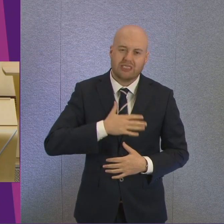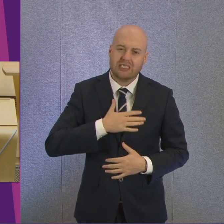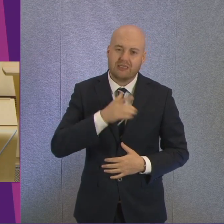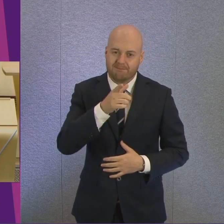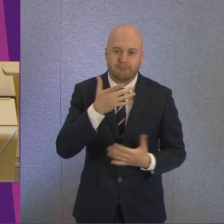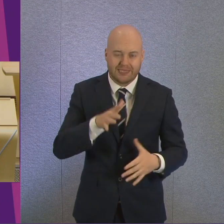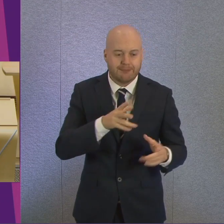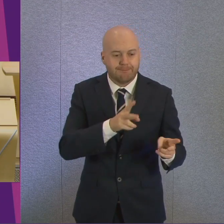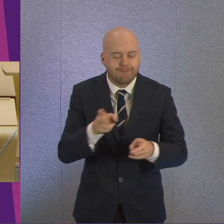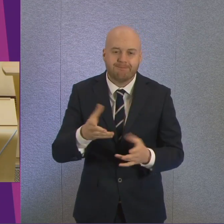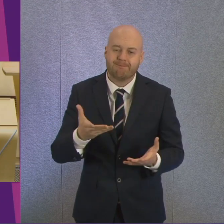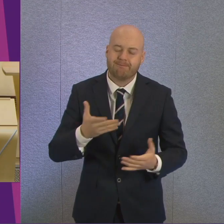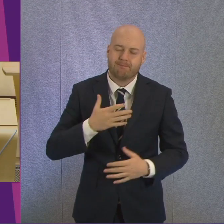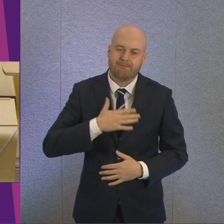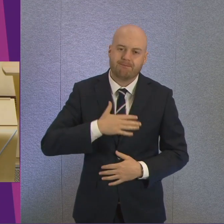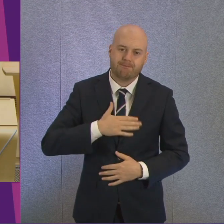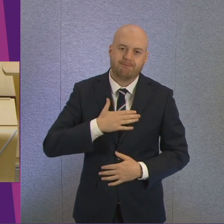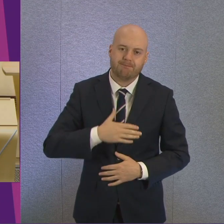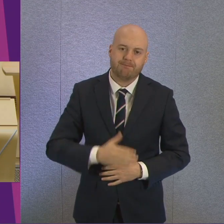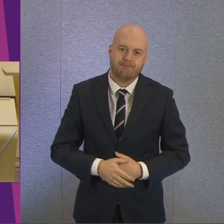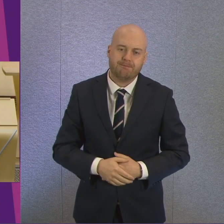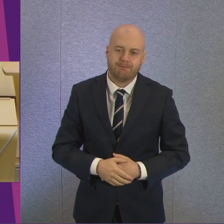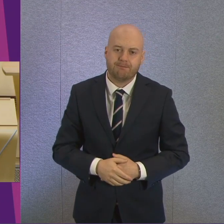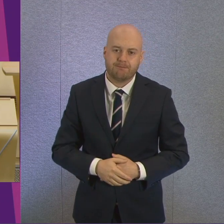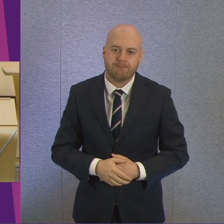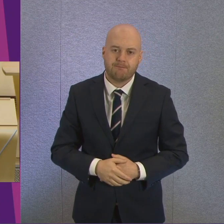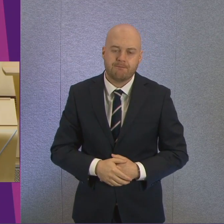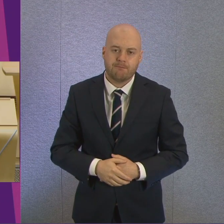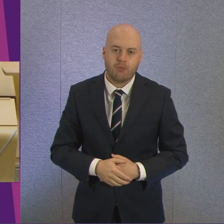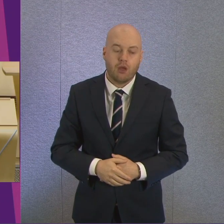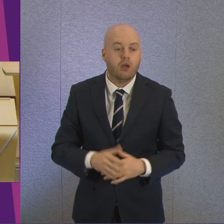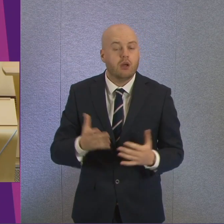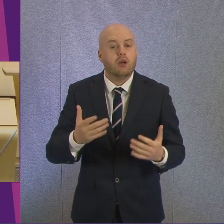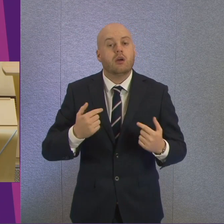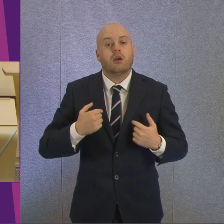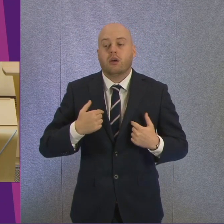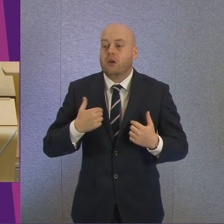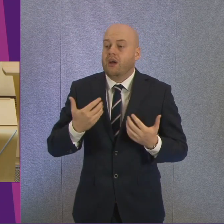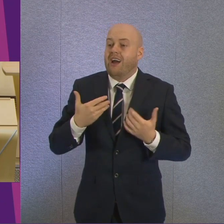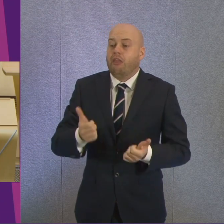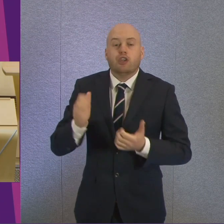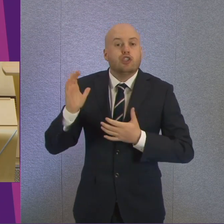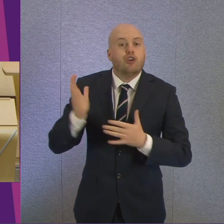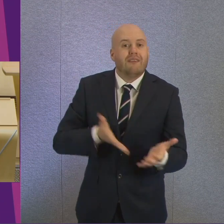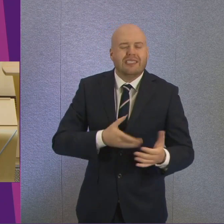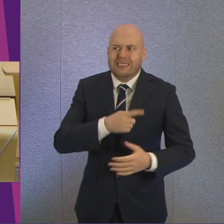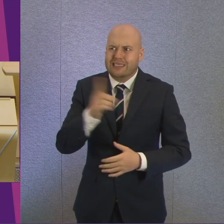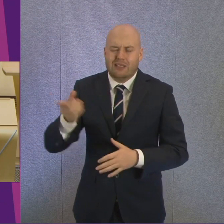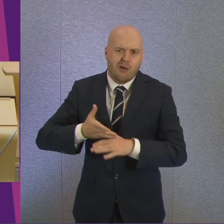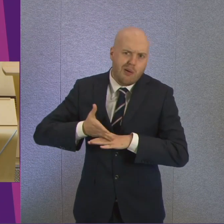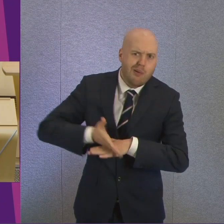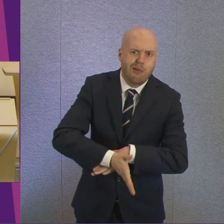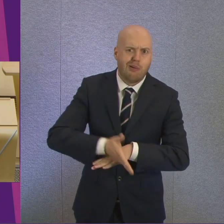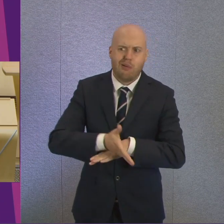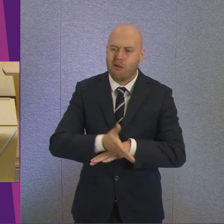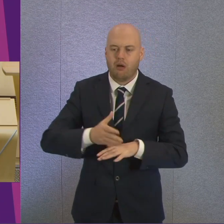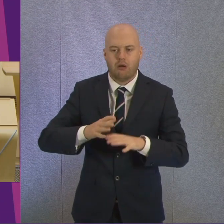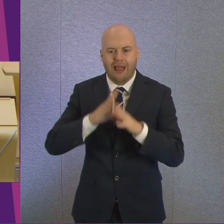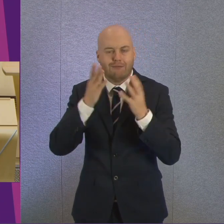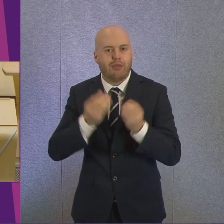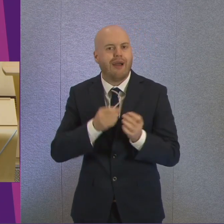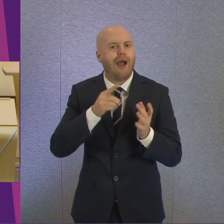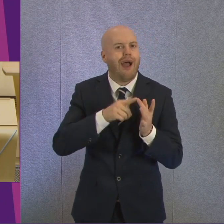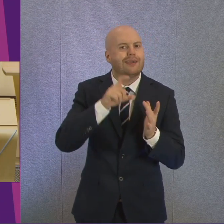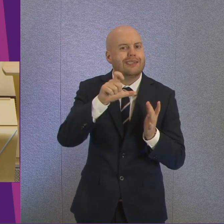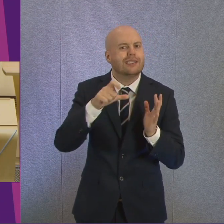ones. Presiding Officer, the work our health service has undertaken to treble ICU capacity and increase